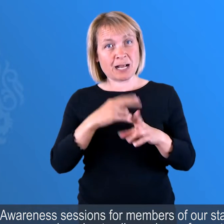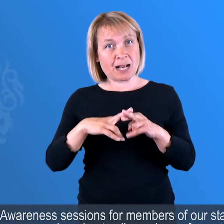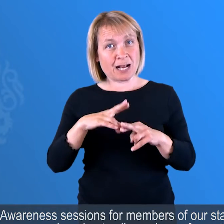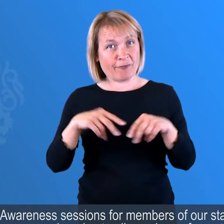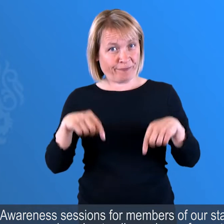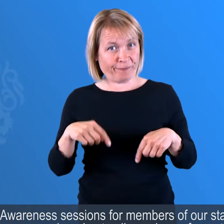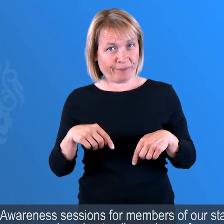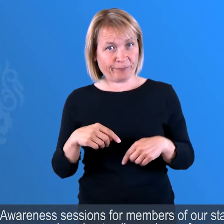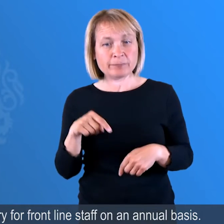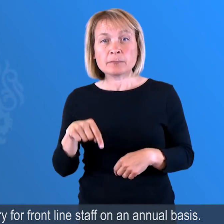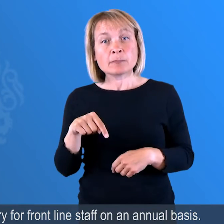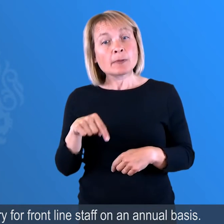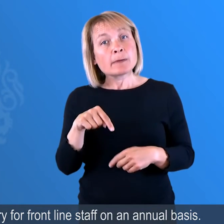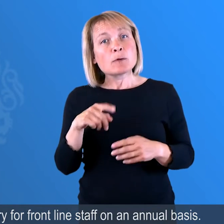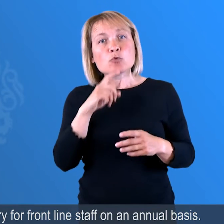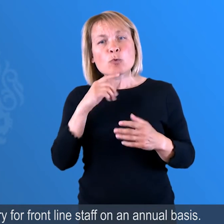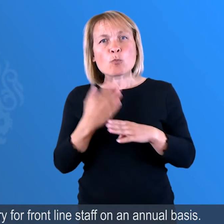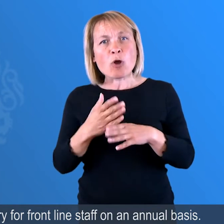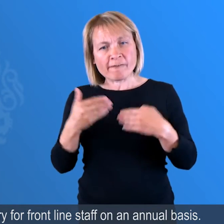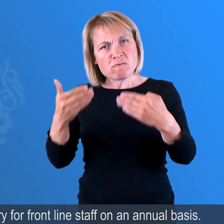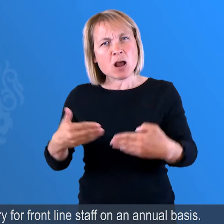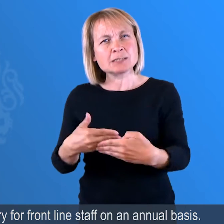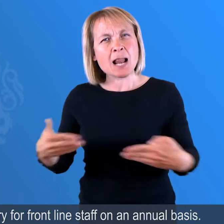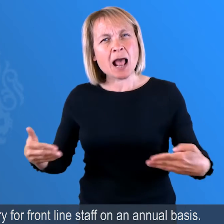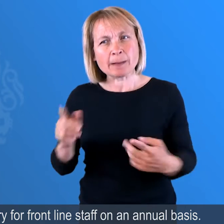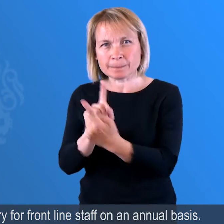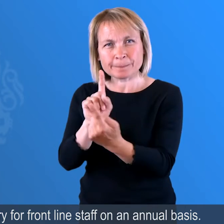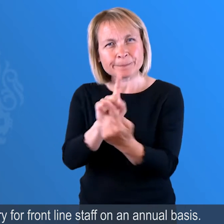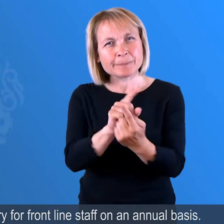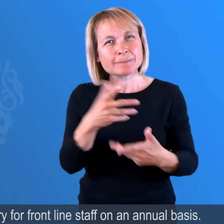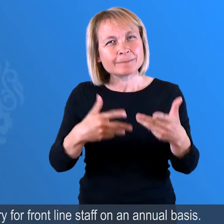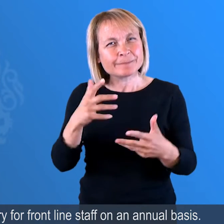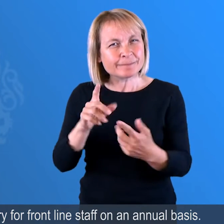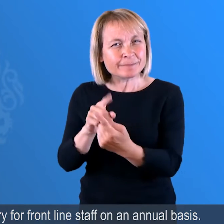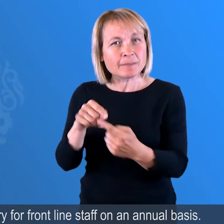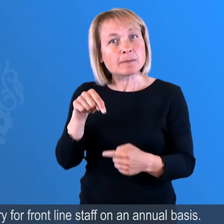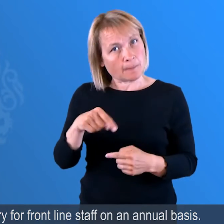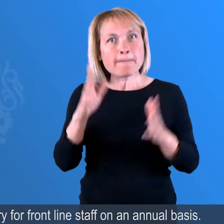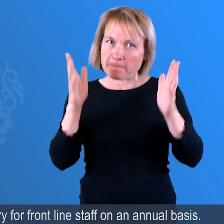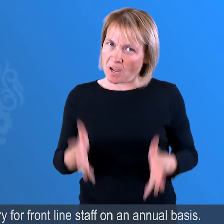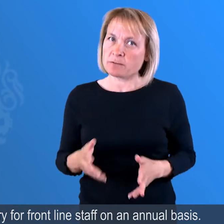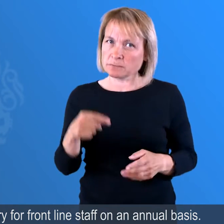members of our staff, mandatory for frontline staff on an annual basis.